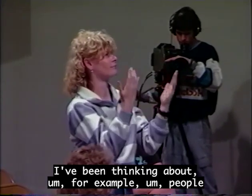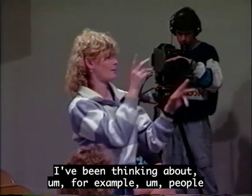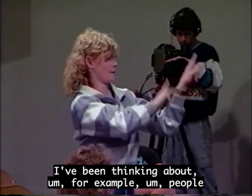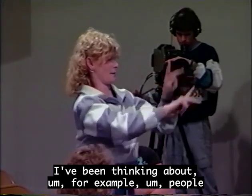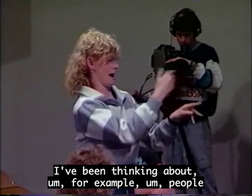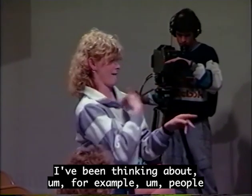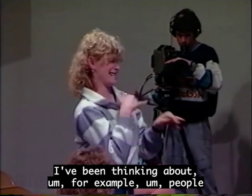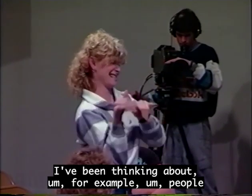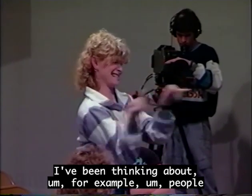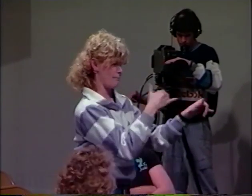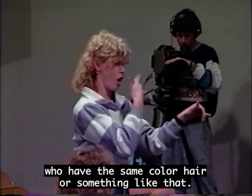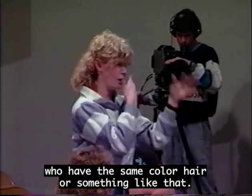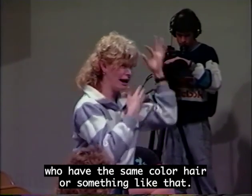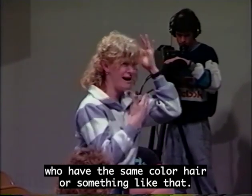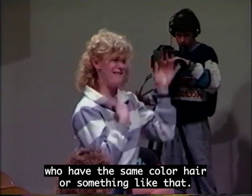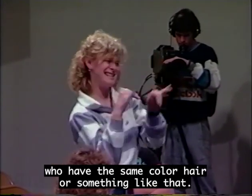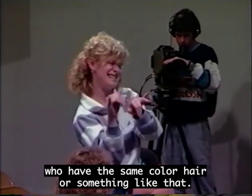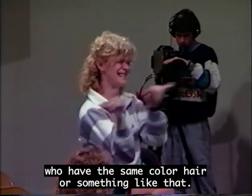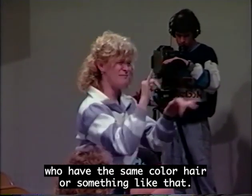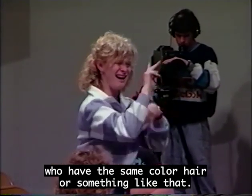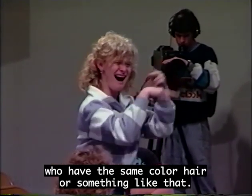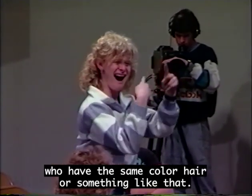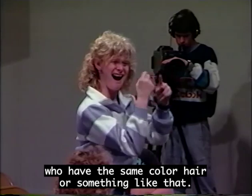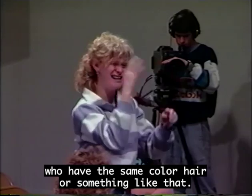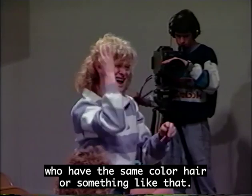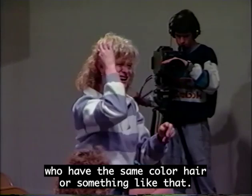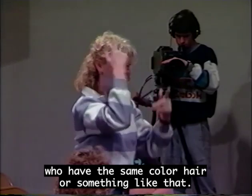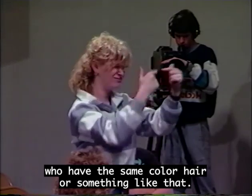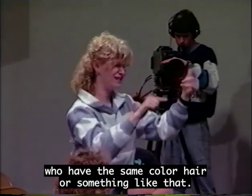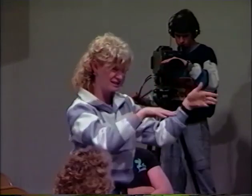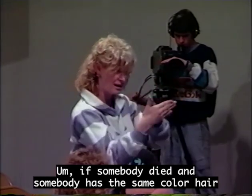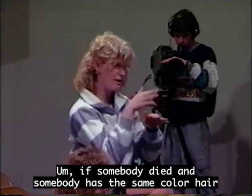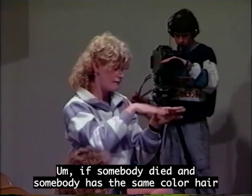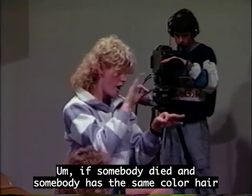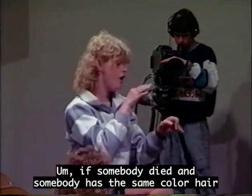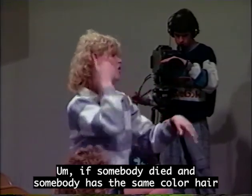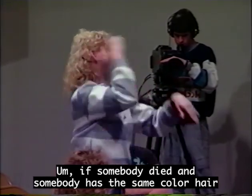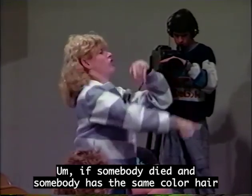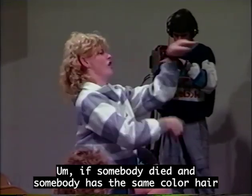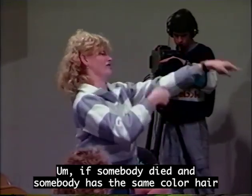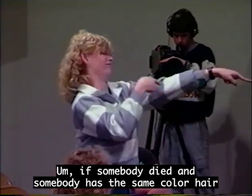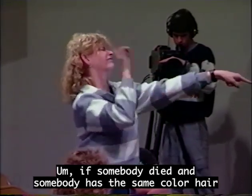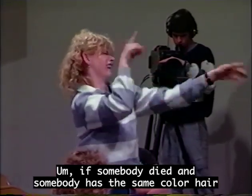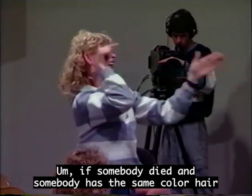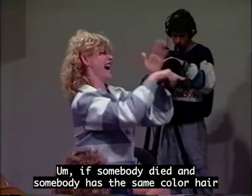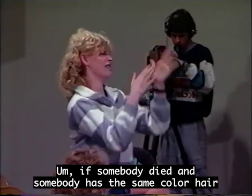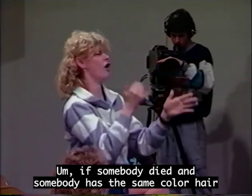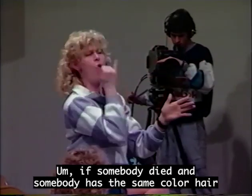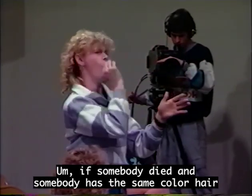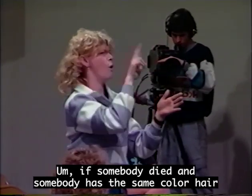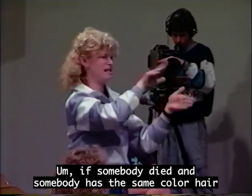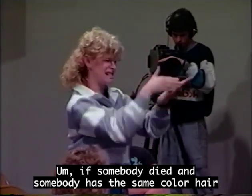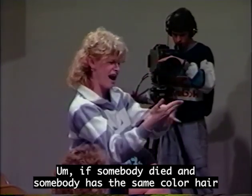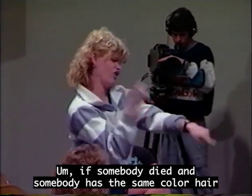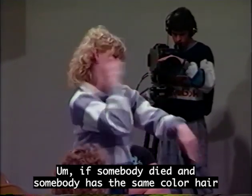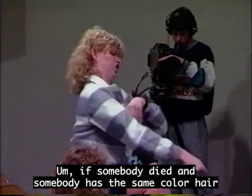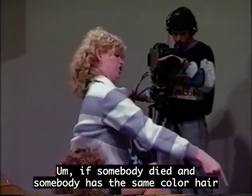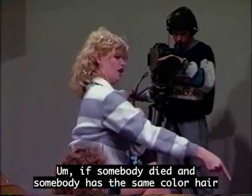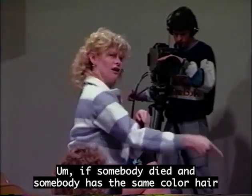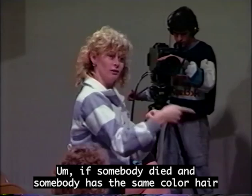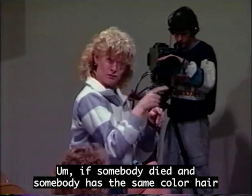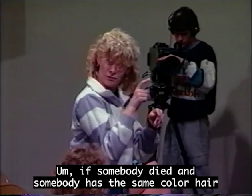for example, people who have the same color hair or something like that. If somebody died and